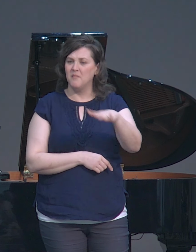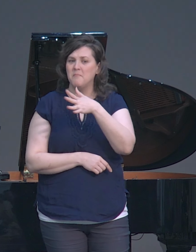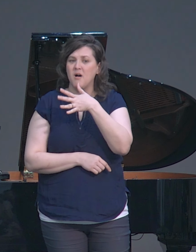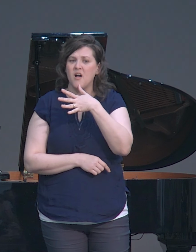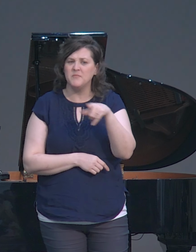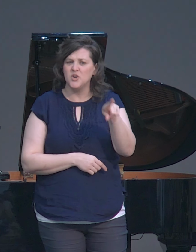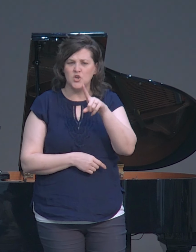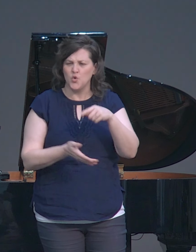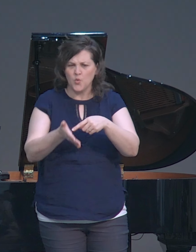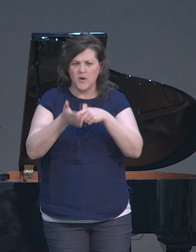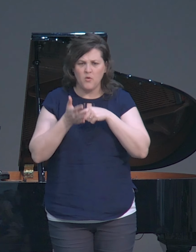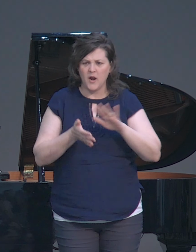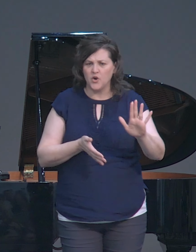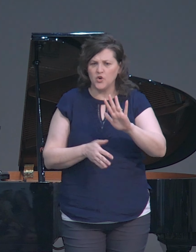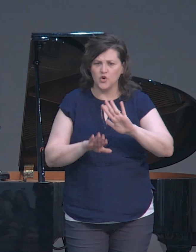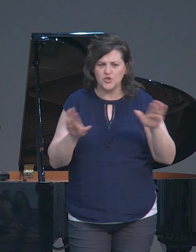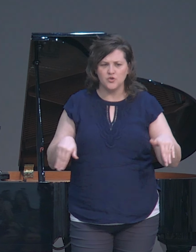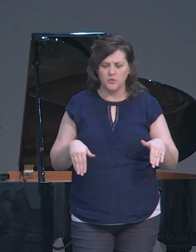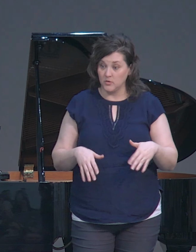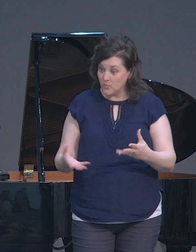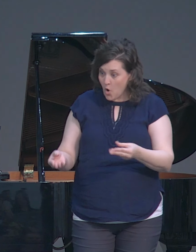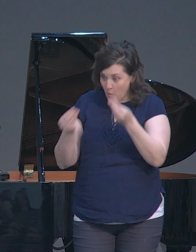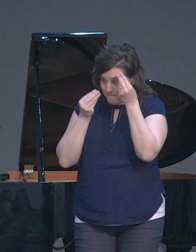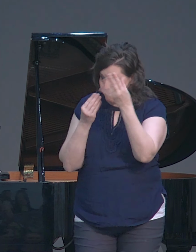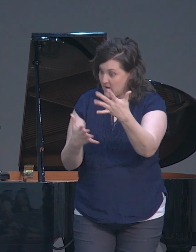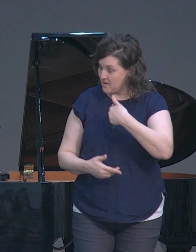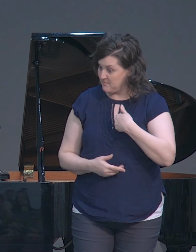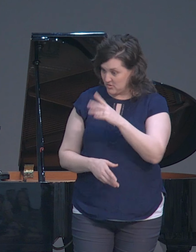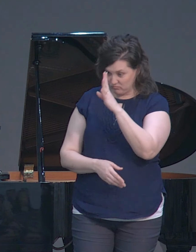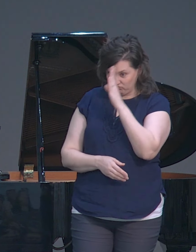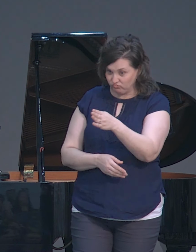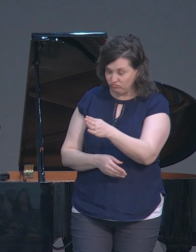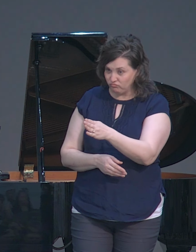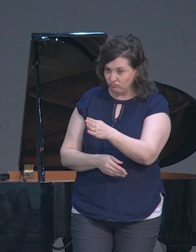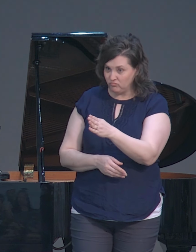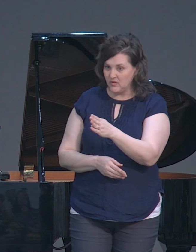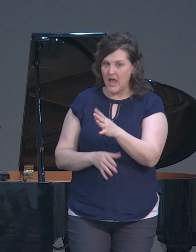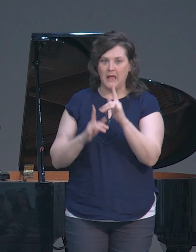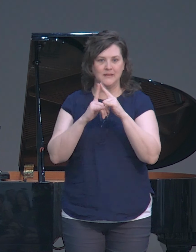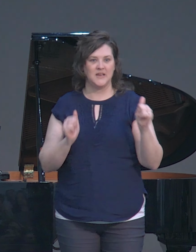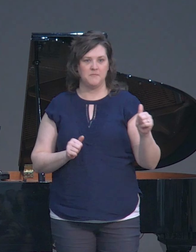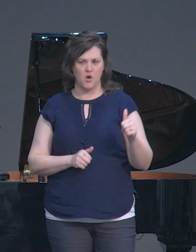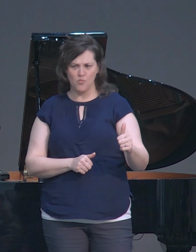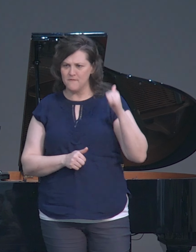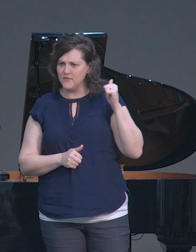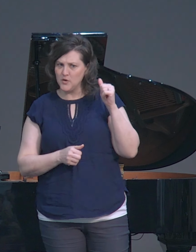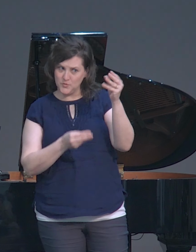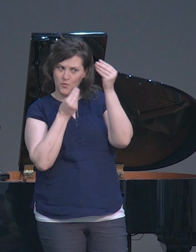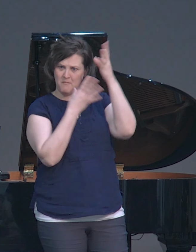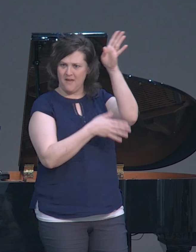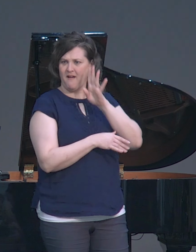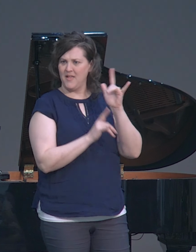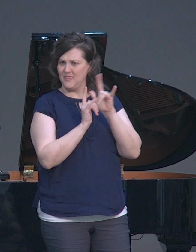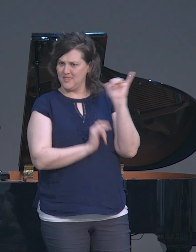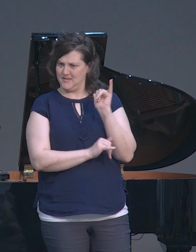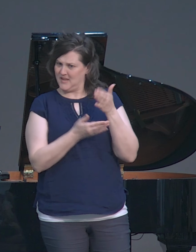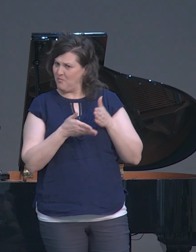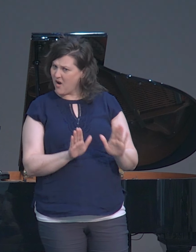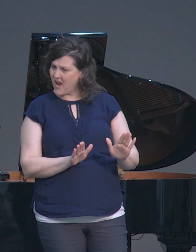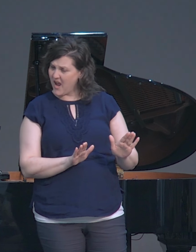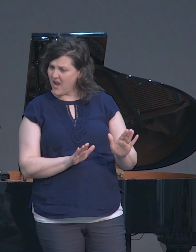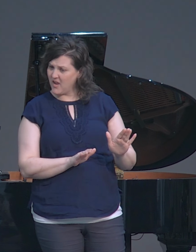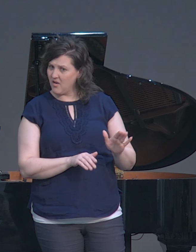of strict obedience while refusing to live out that same obedience to God? Do you hold your